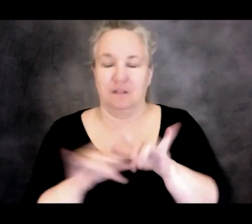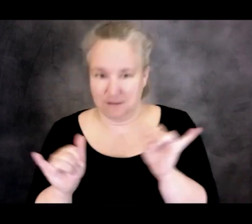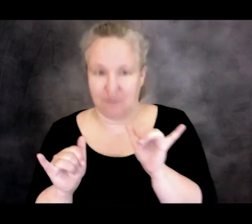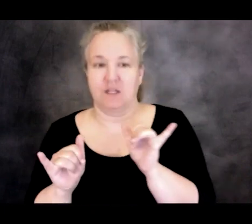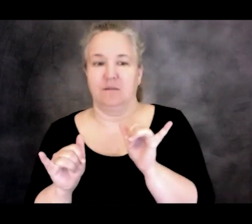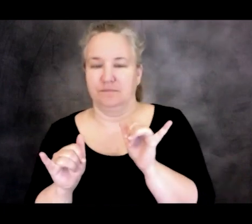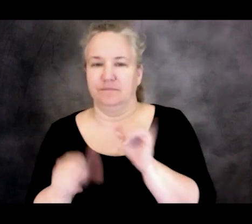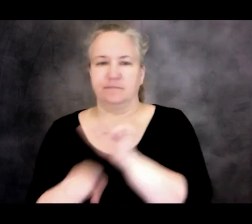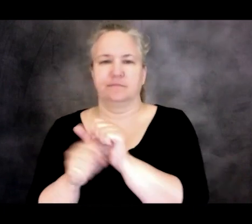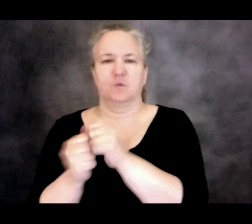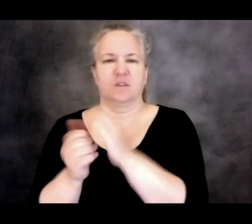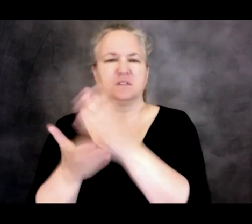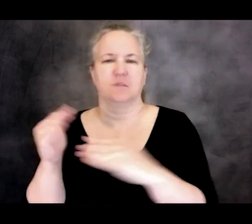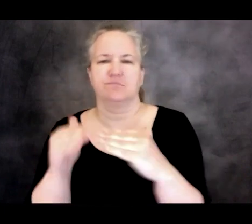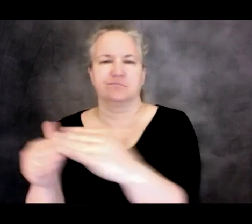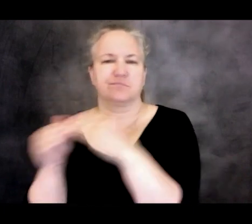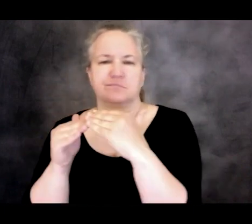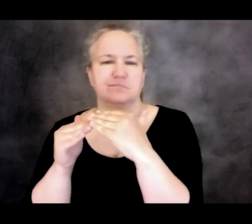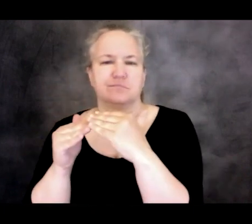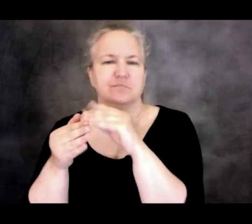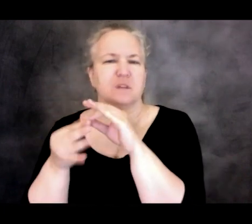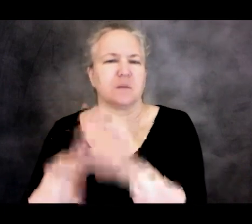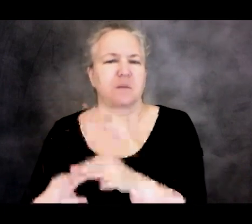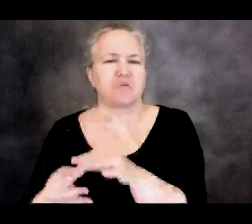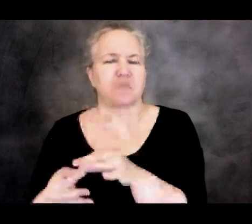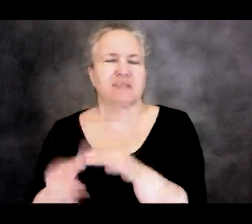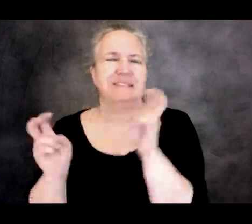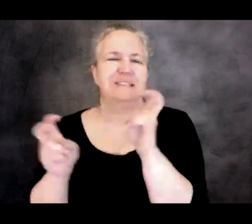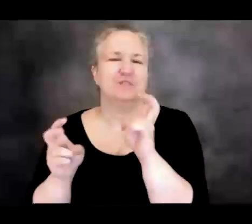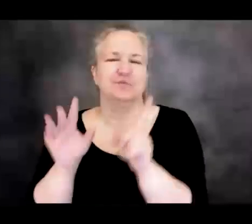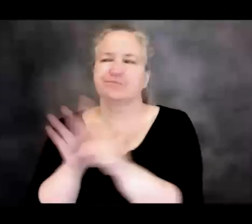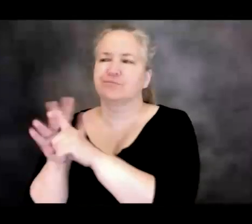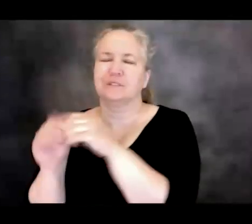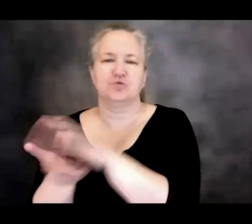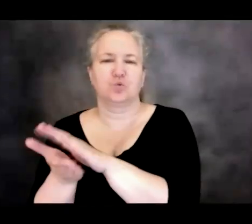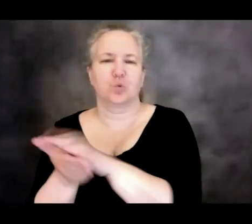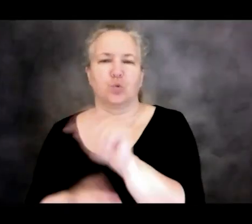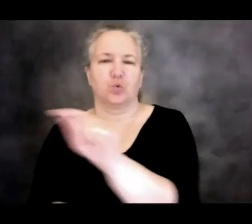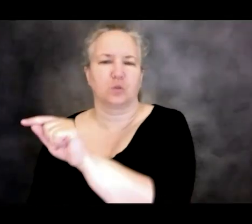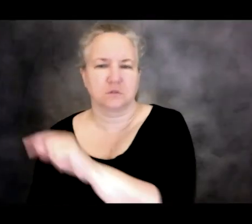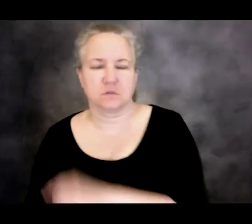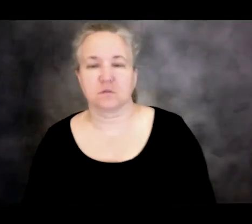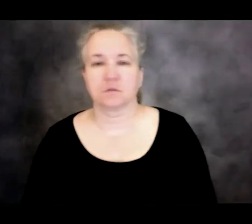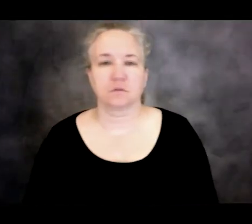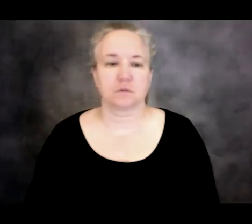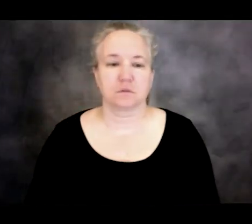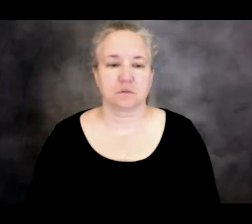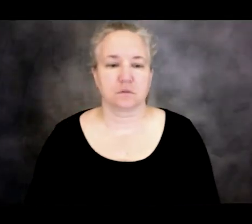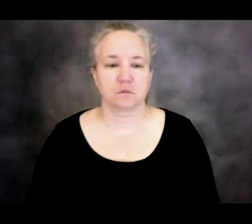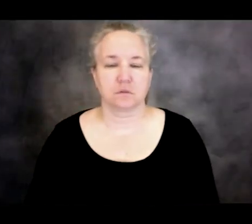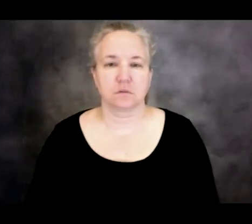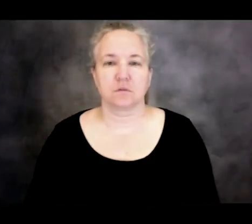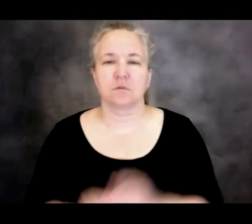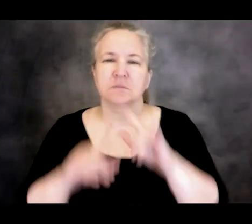working with some colleagues on kind of issues in schools, but I want to finish with this. We're in a